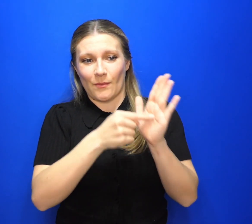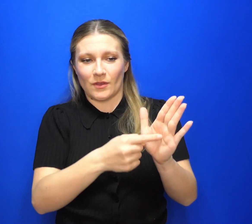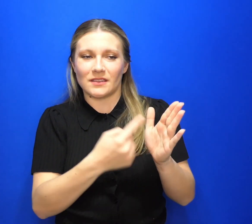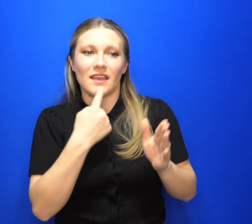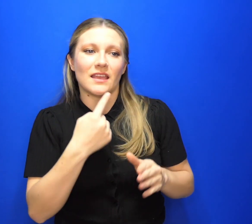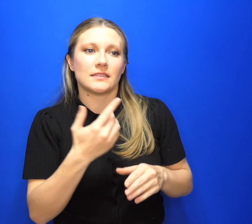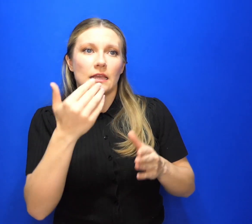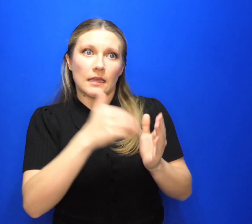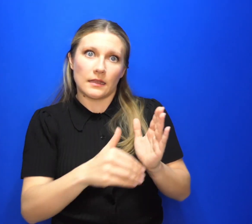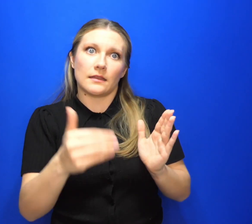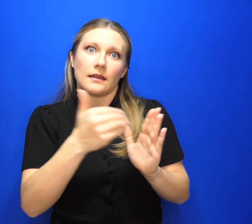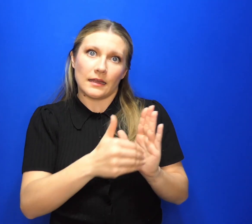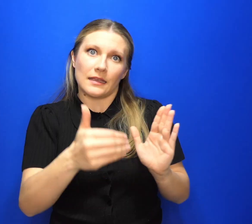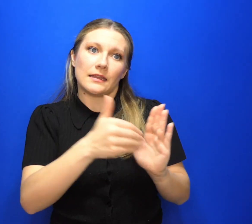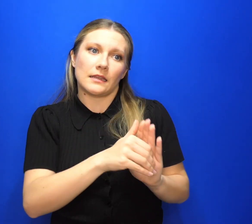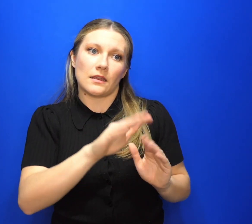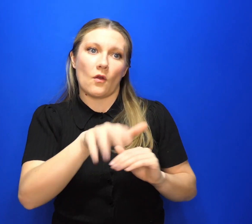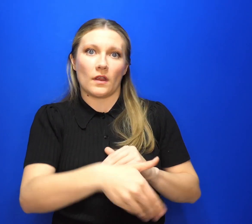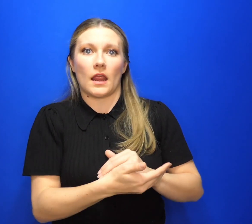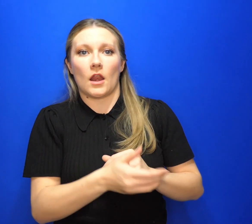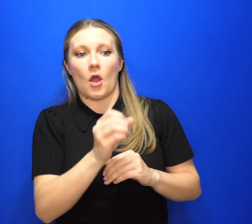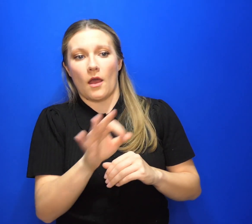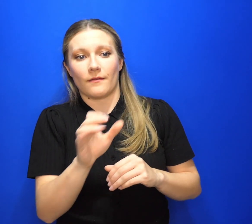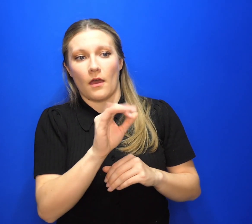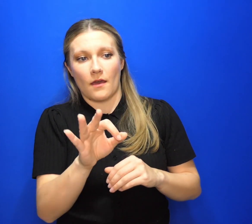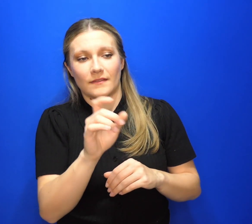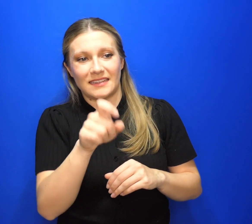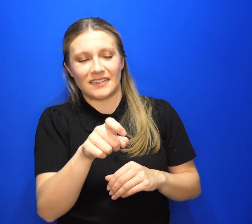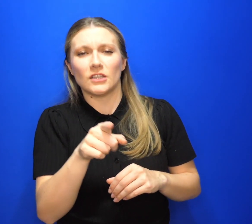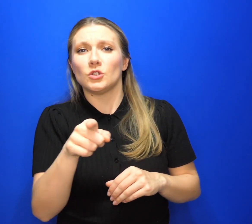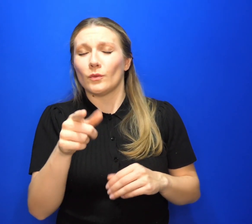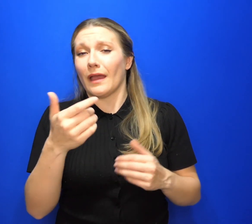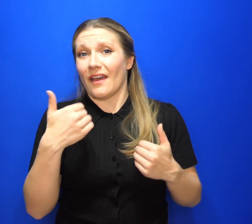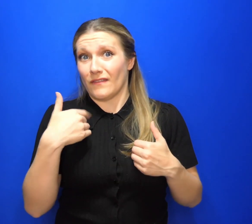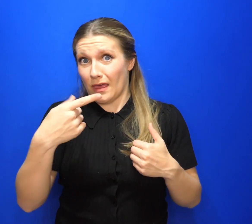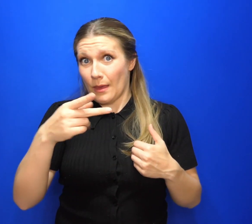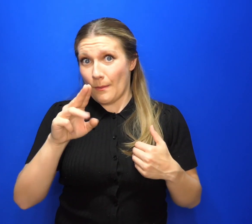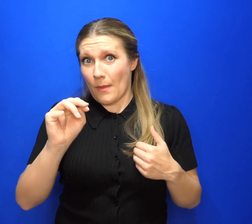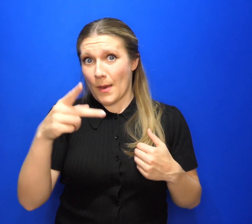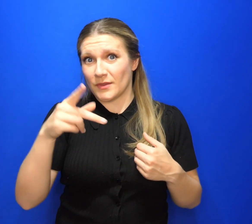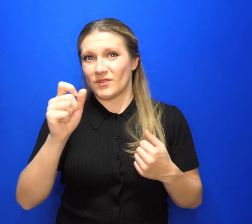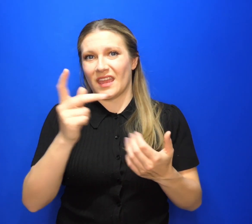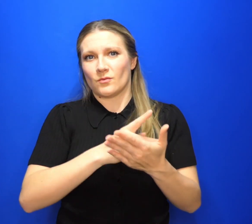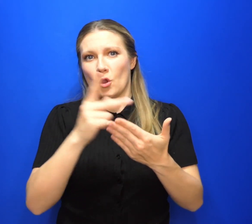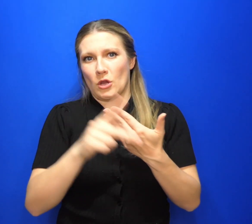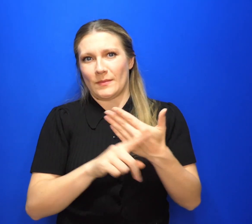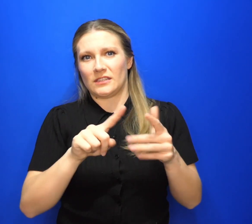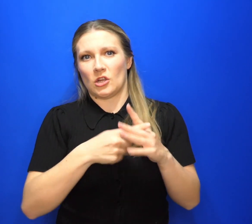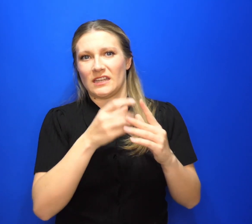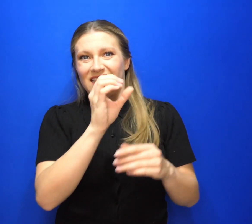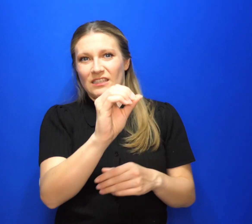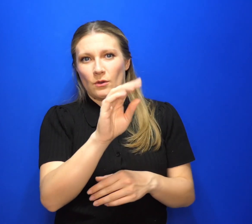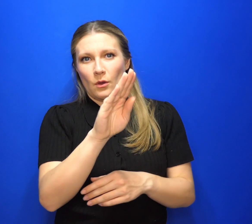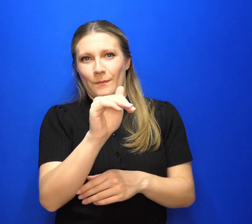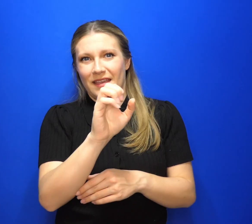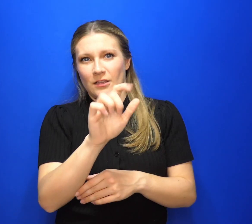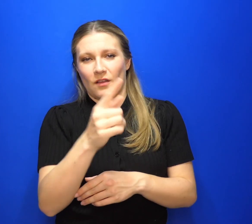can program it. Just program a zero basal from this point of drop to this point of leveling out and take care of